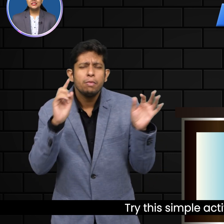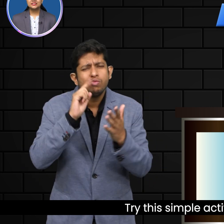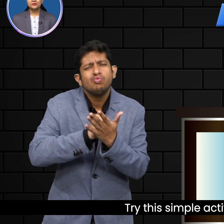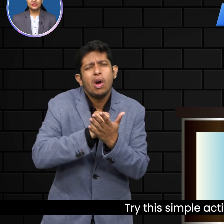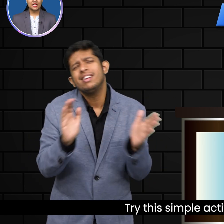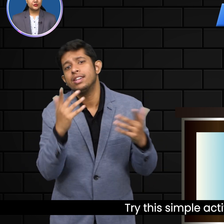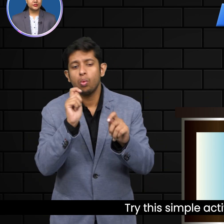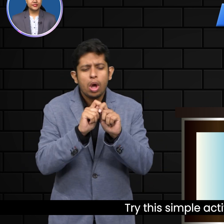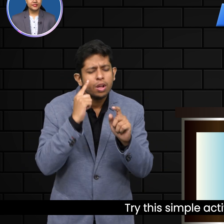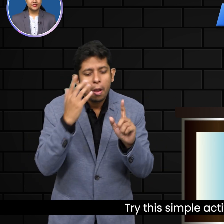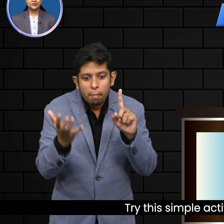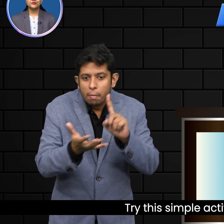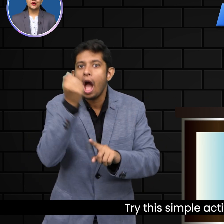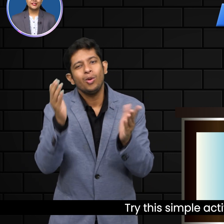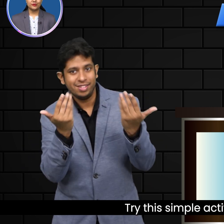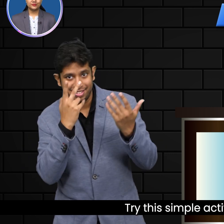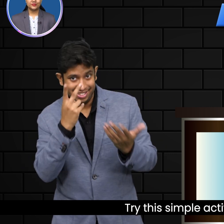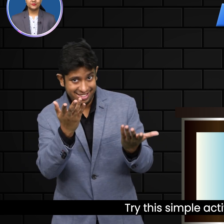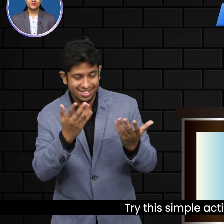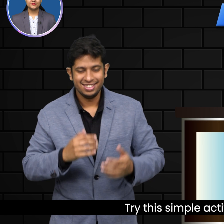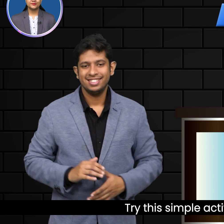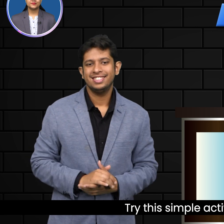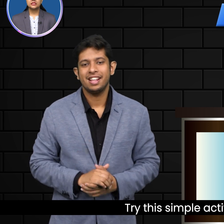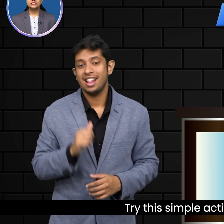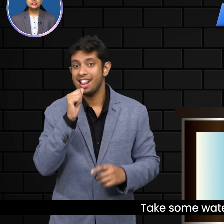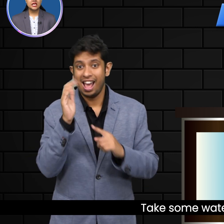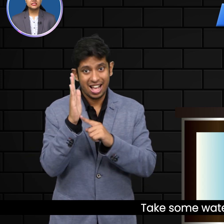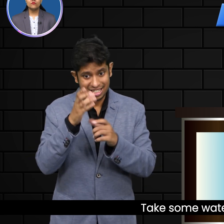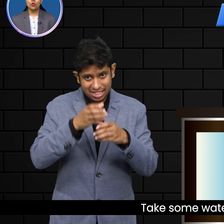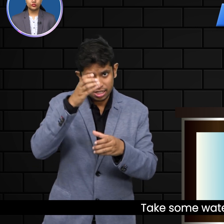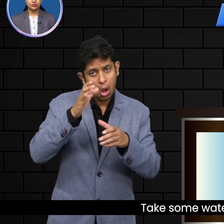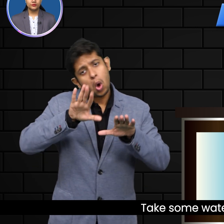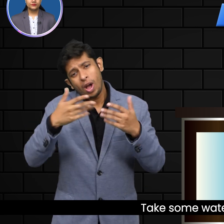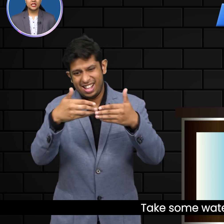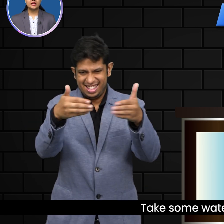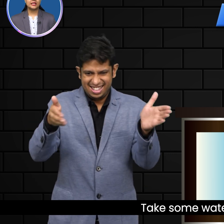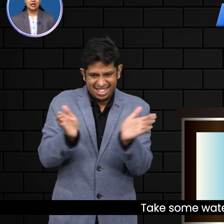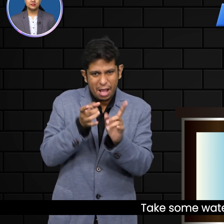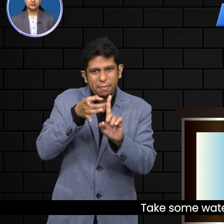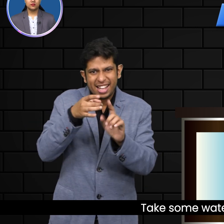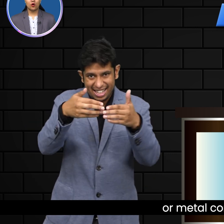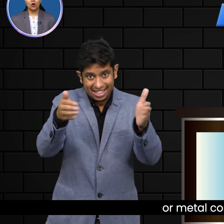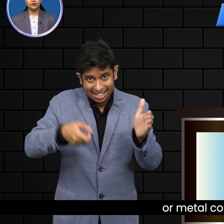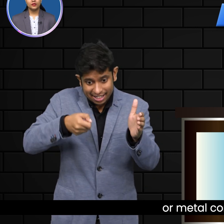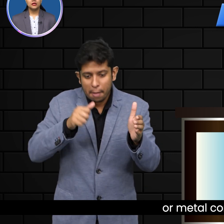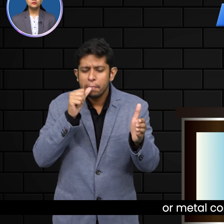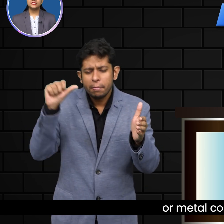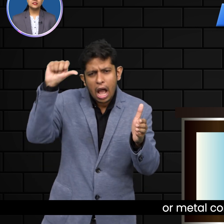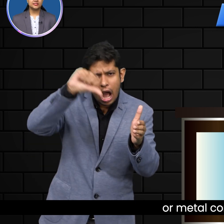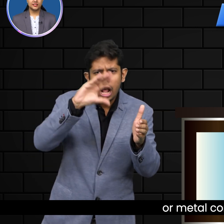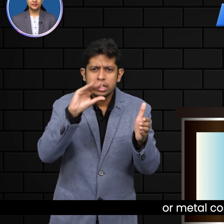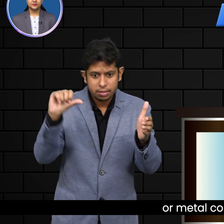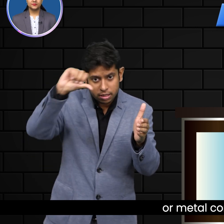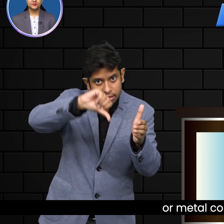Try this simple activity to find out. Take some water in a glass or